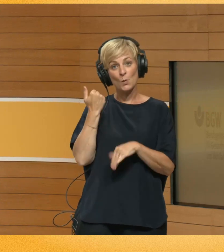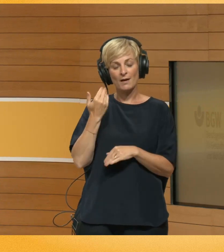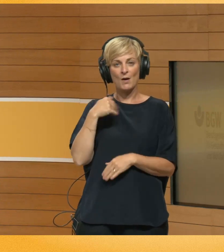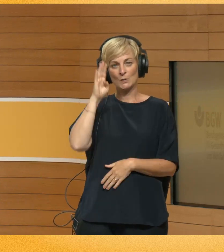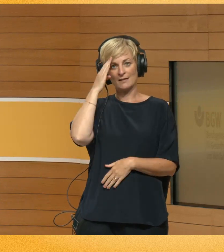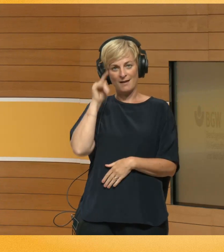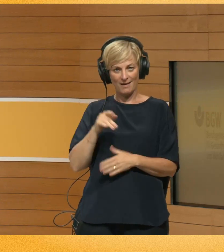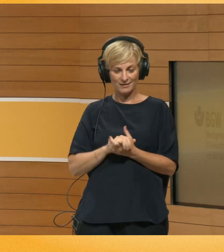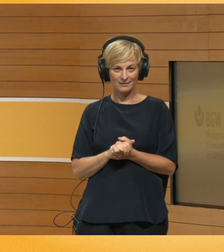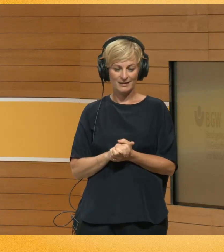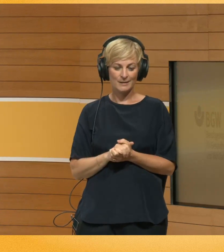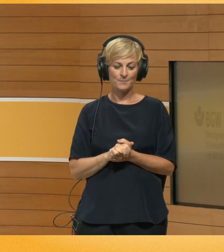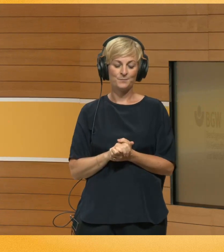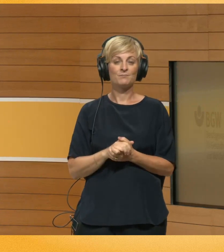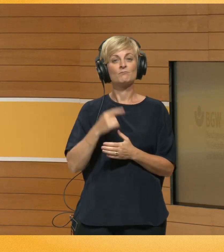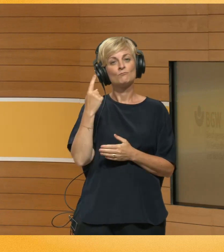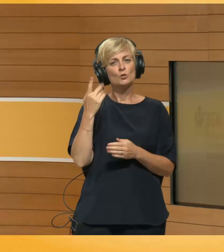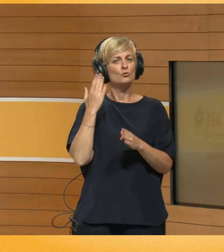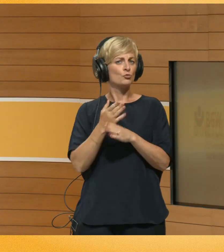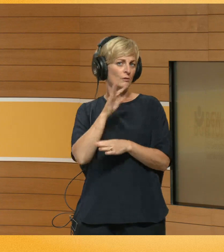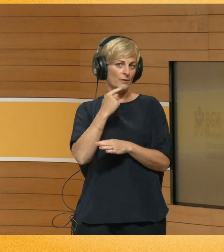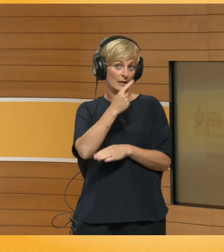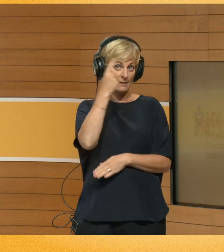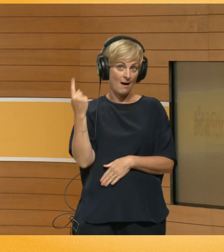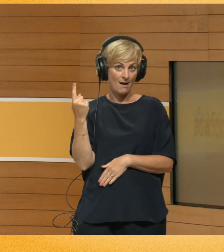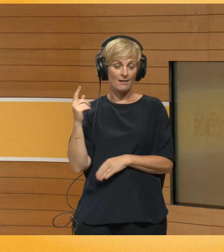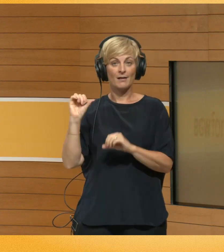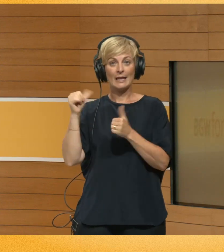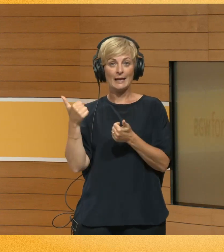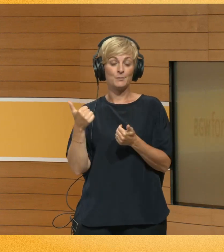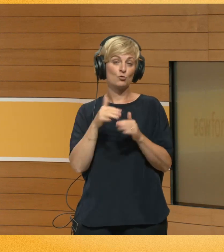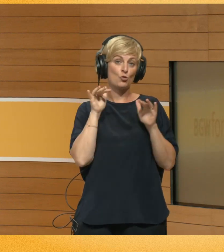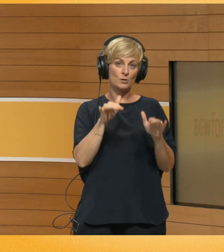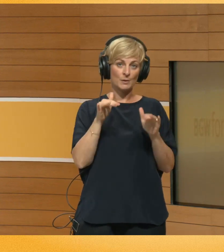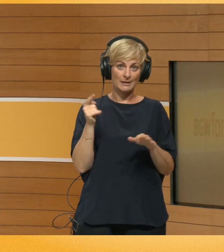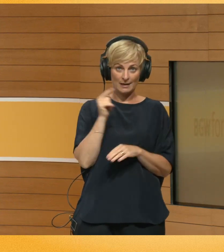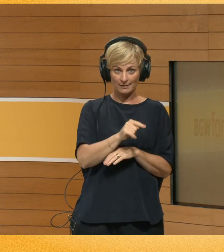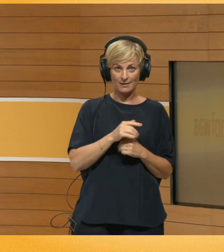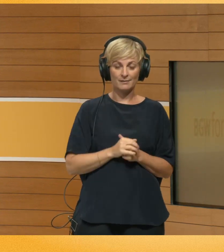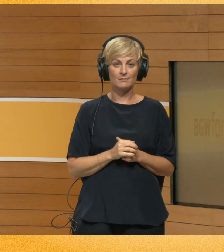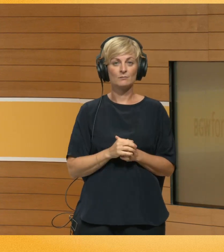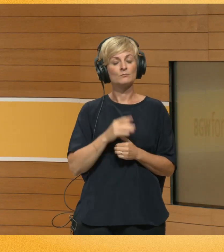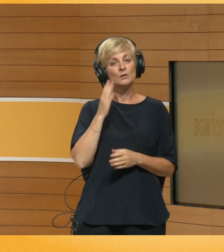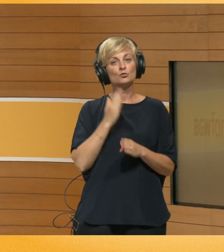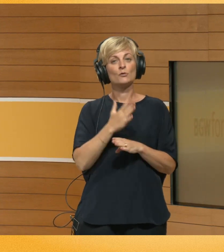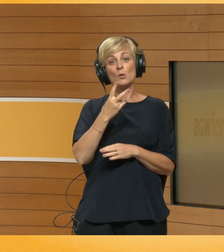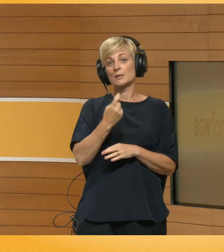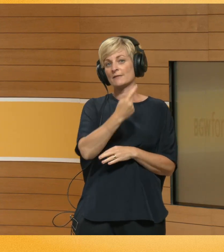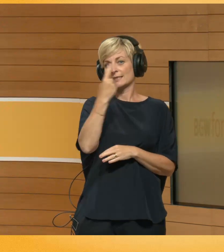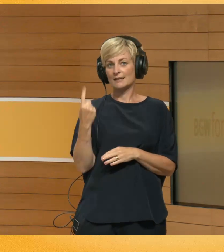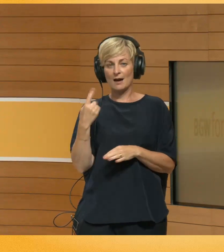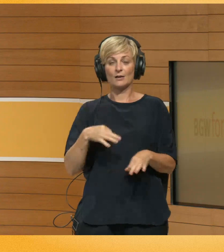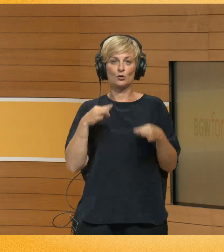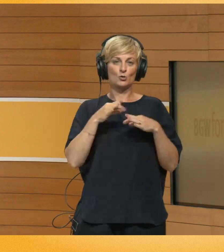UK for quite a few years now, and he's involved in healthcare for nearly 25 years as well. So a lot of expertise